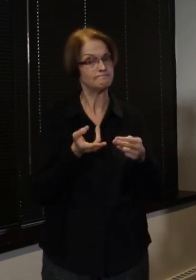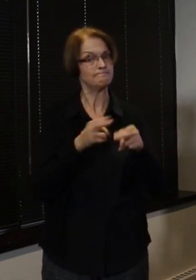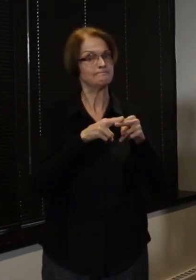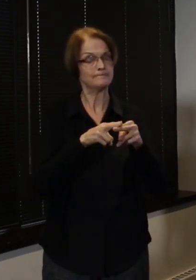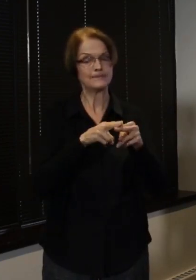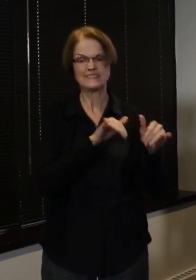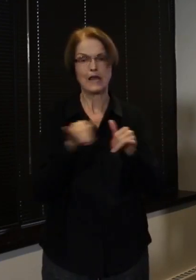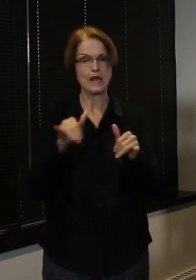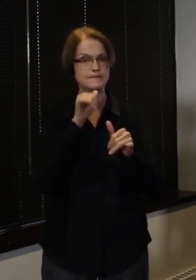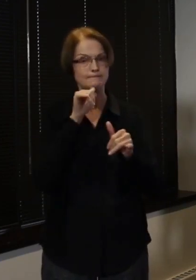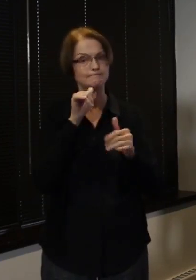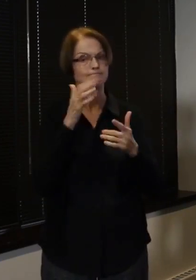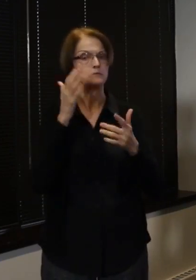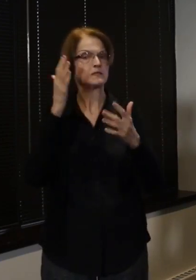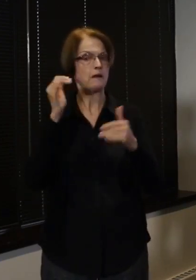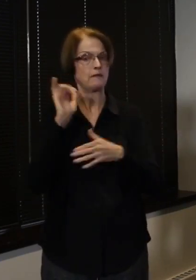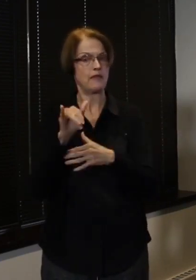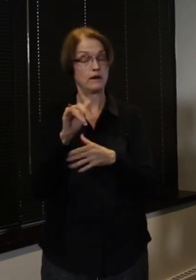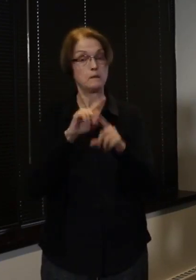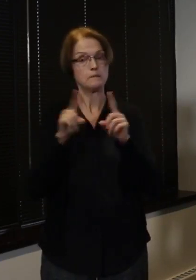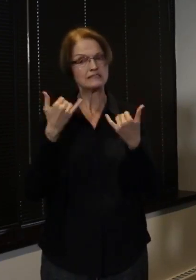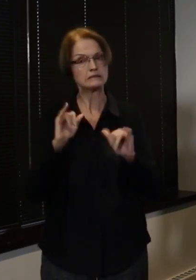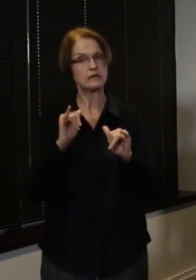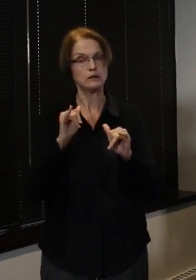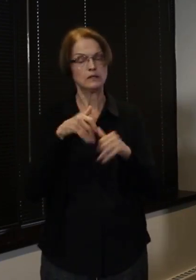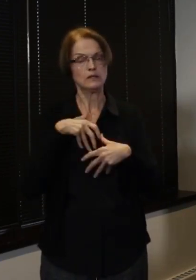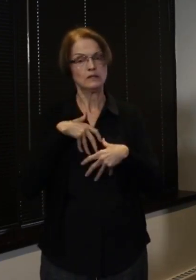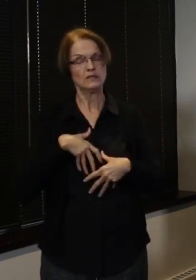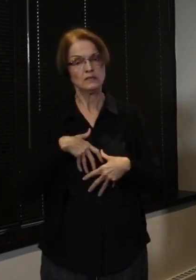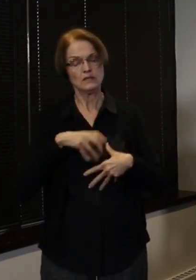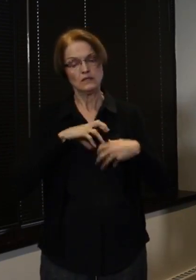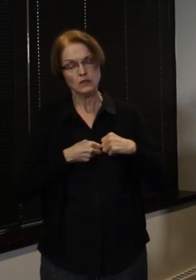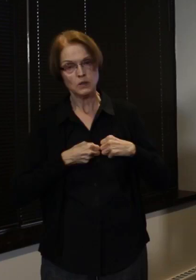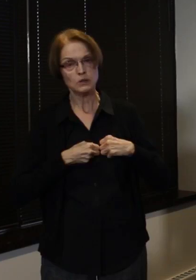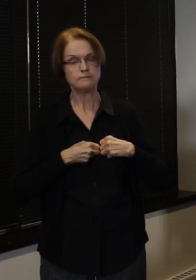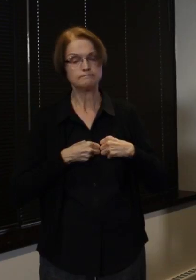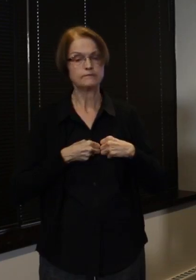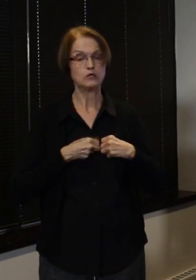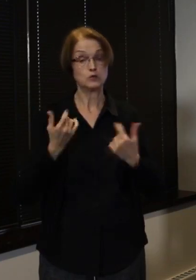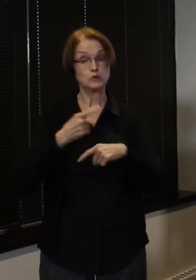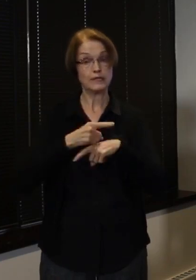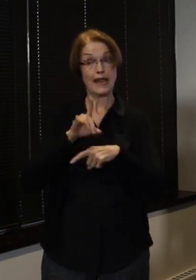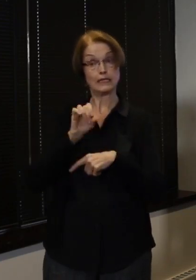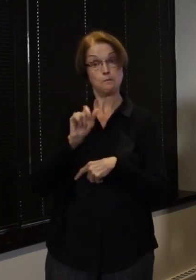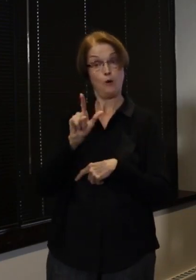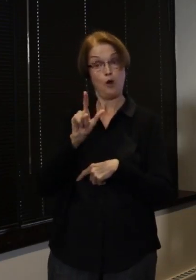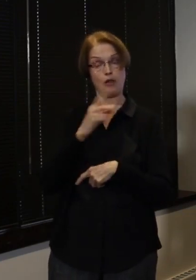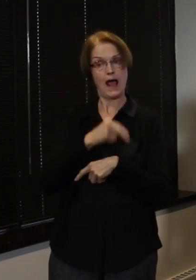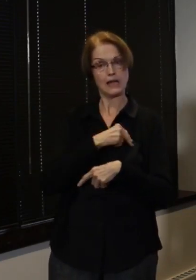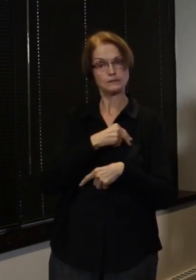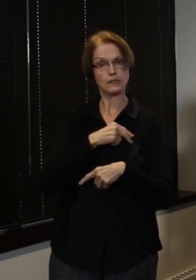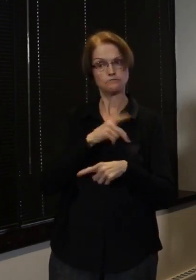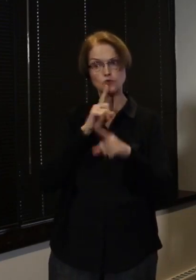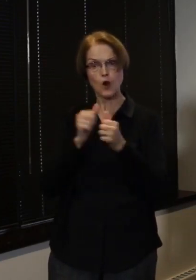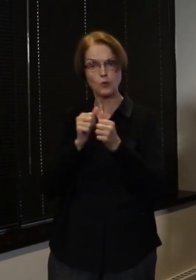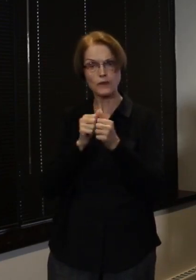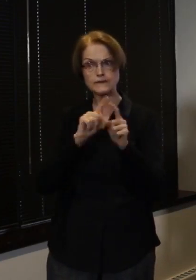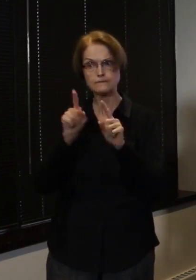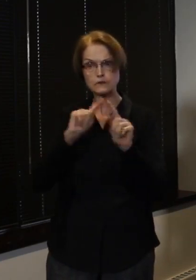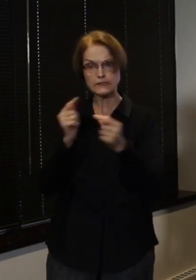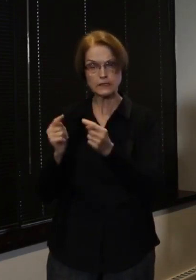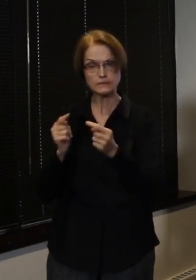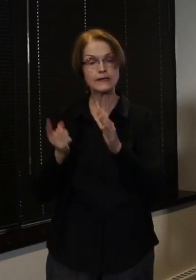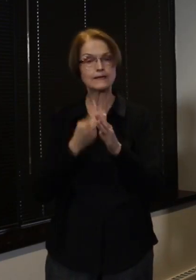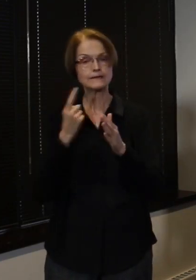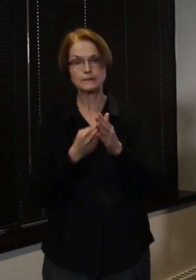nonetheless. So as I spoke with our teams at DePaul Hospital today, they were telling me that sometimes they feel hopeless when they